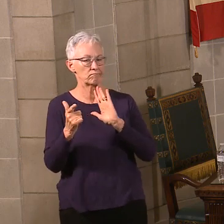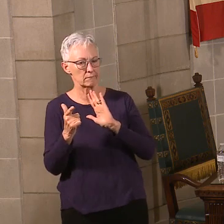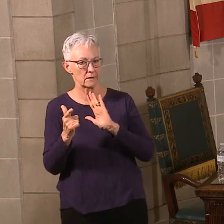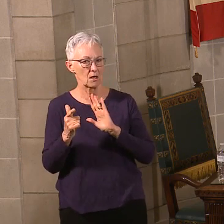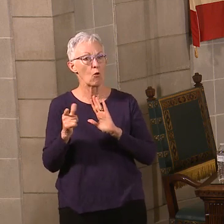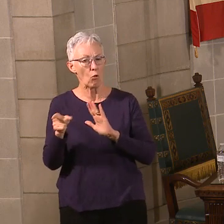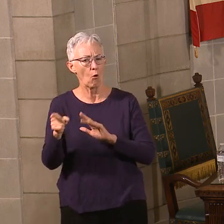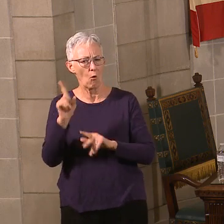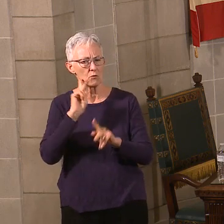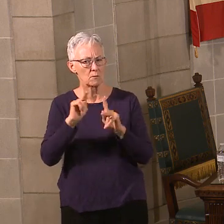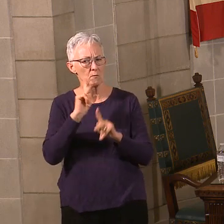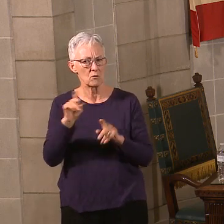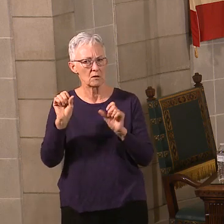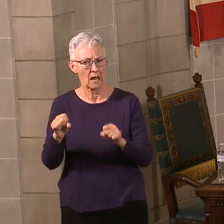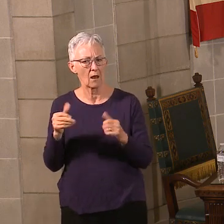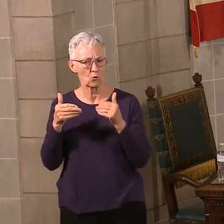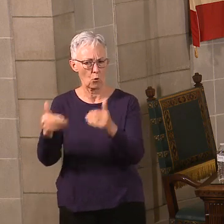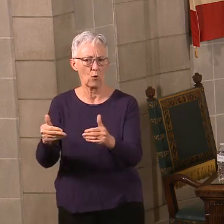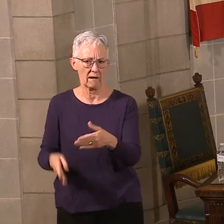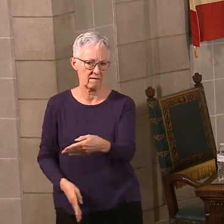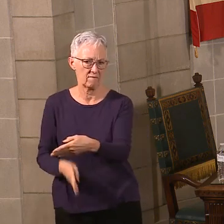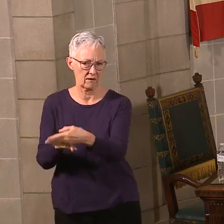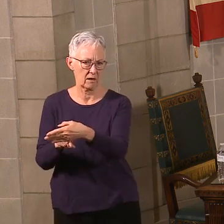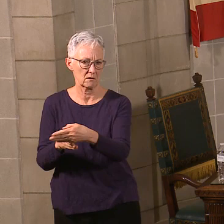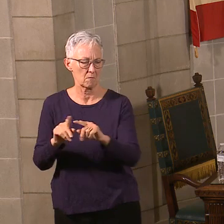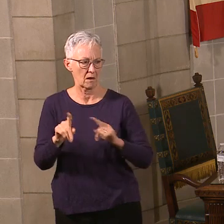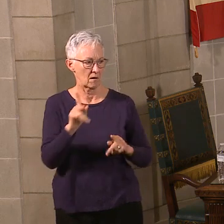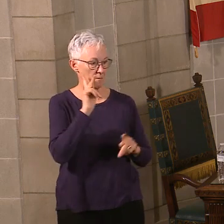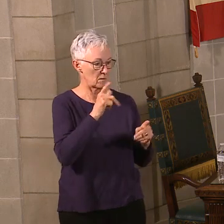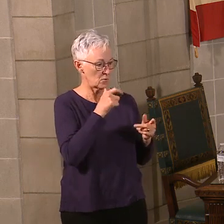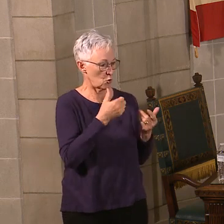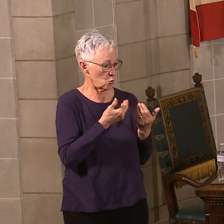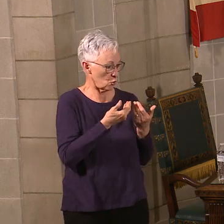need to go forward in those circumstances.